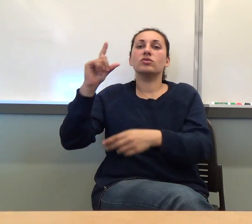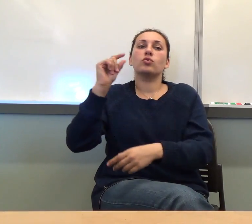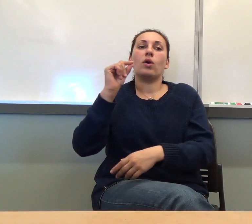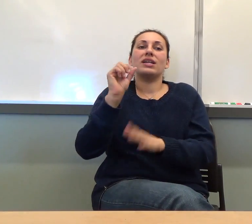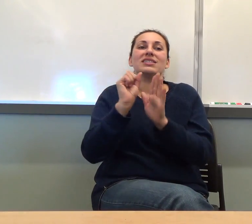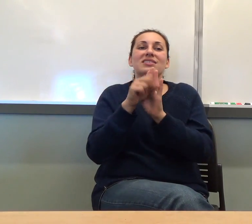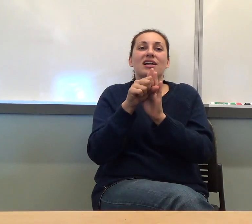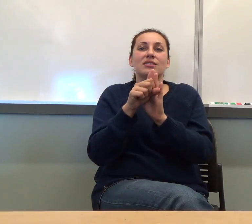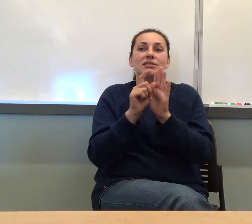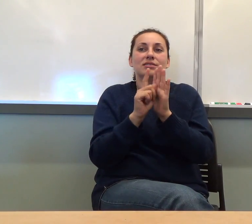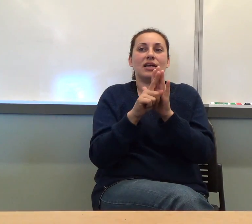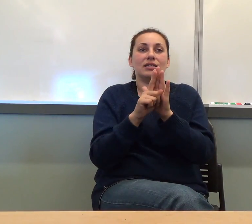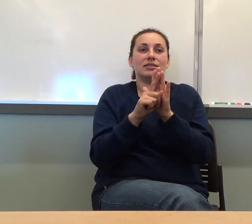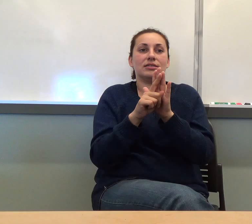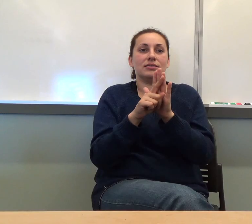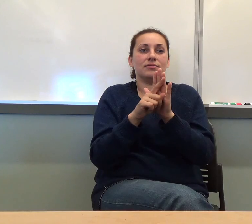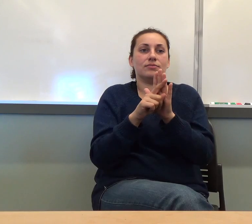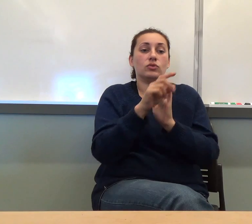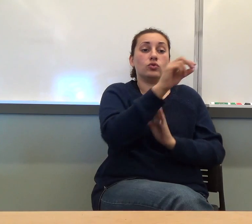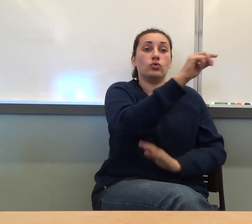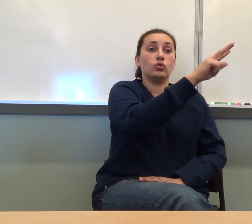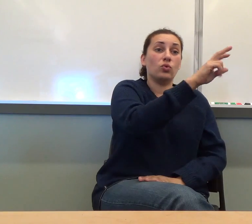meters in 24 seconds.